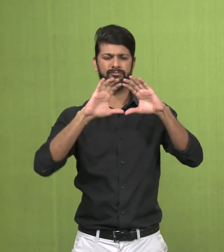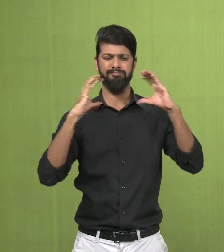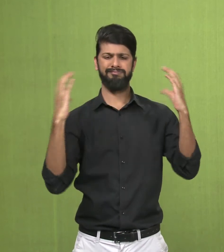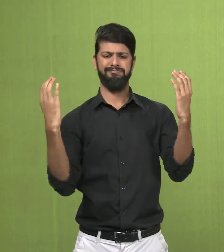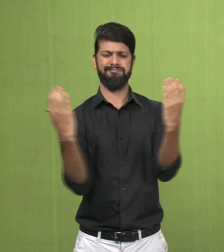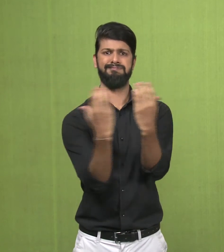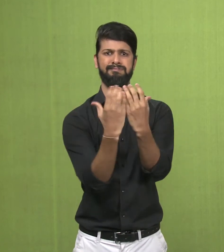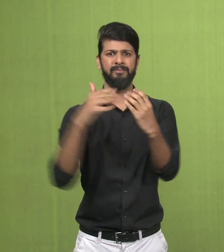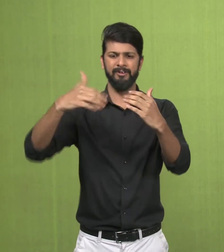temples.